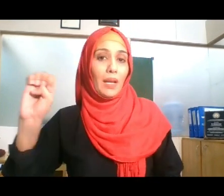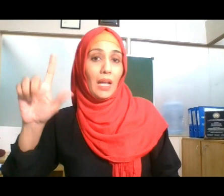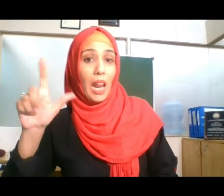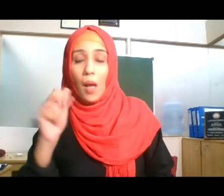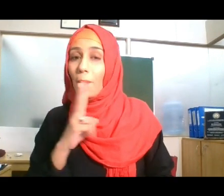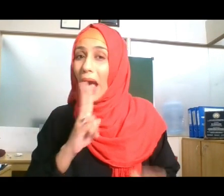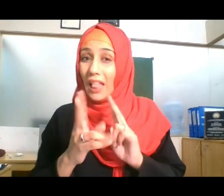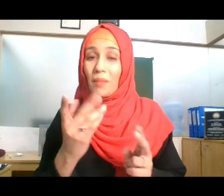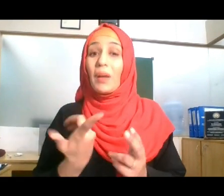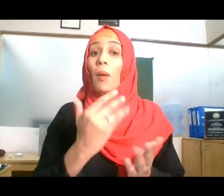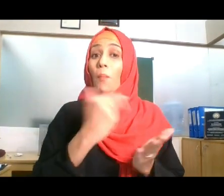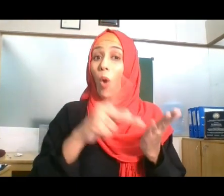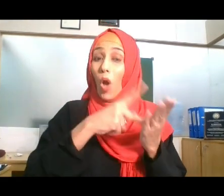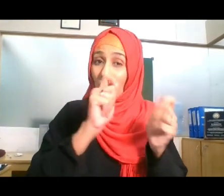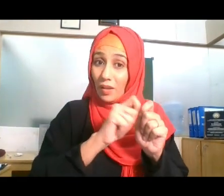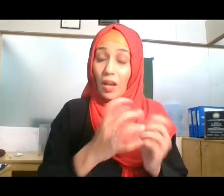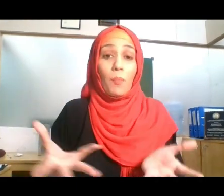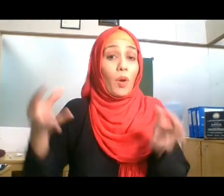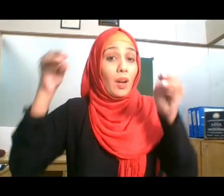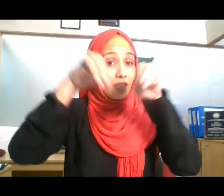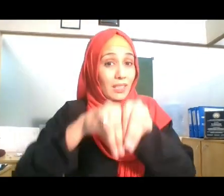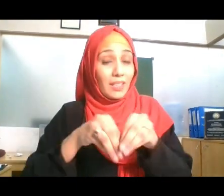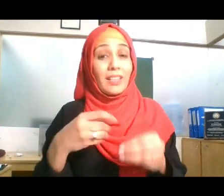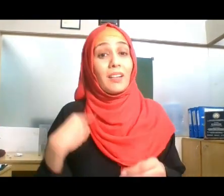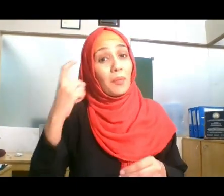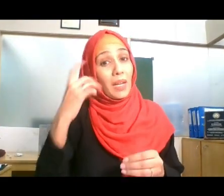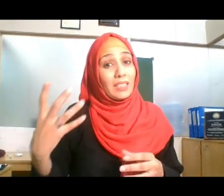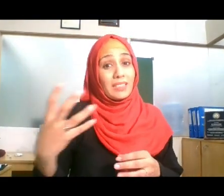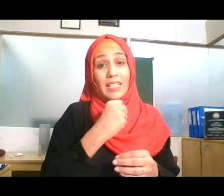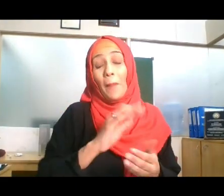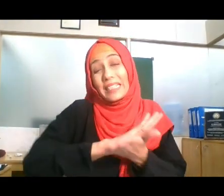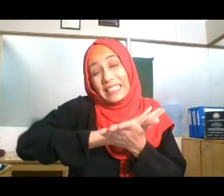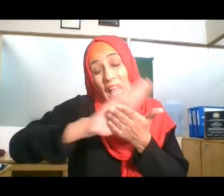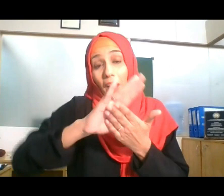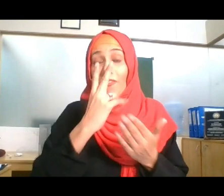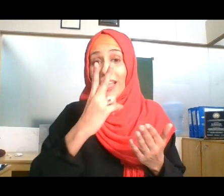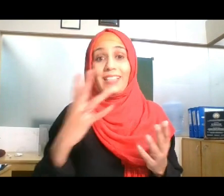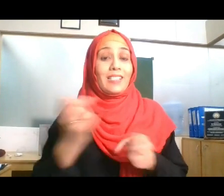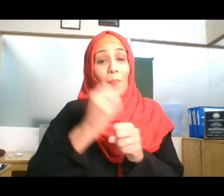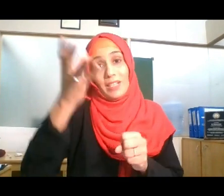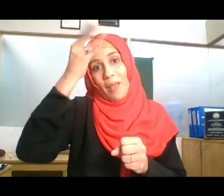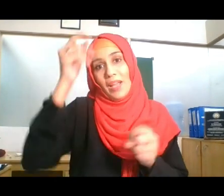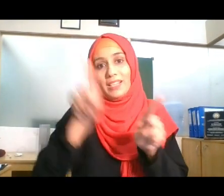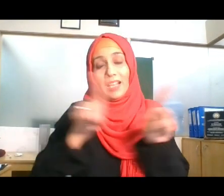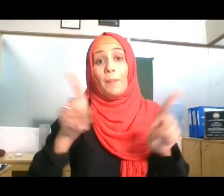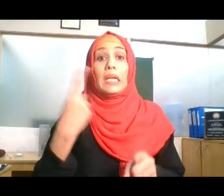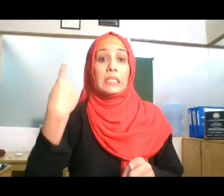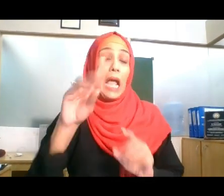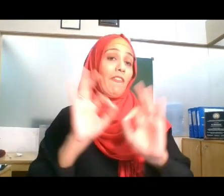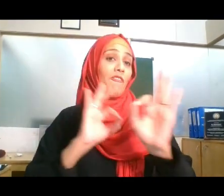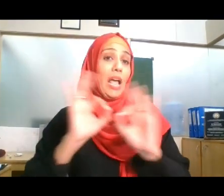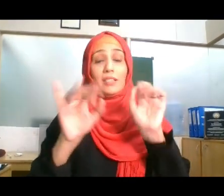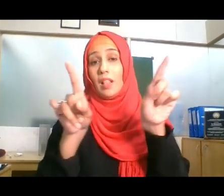as the approaches evolve, we know that inclusiveness and transparency, along with collective responsibility and effective decision-making,